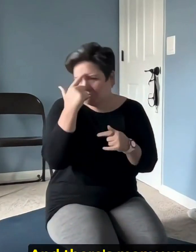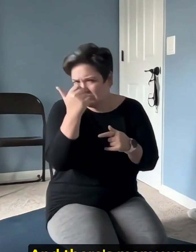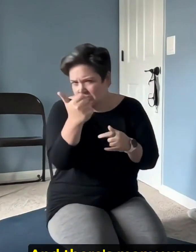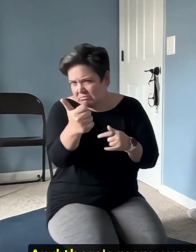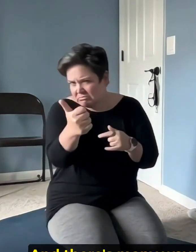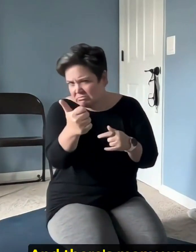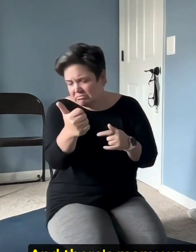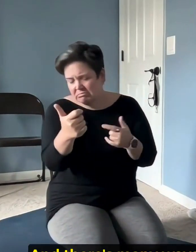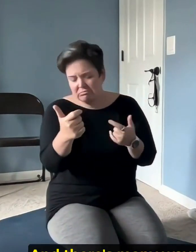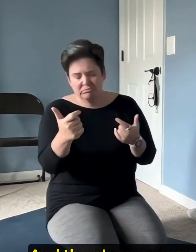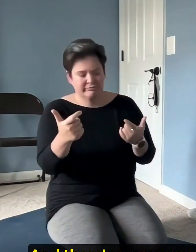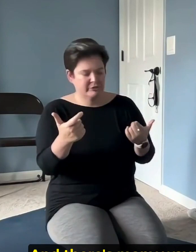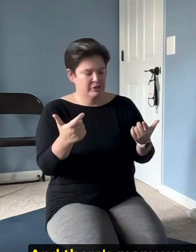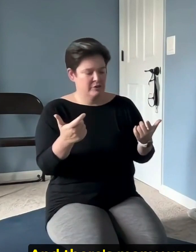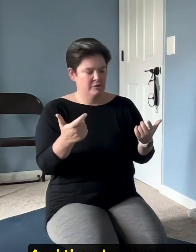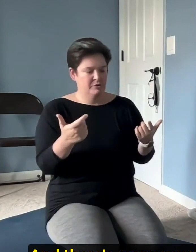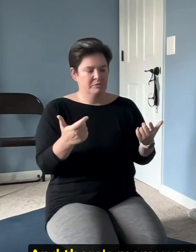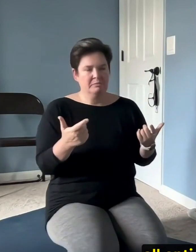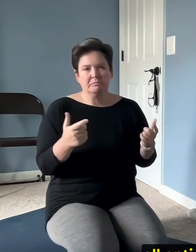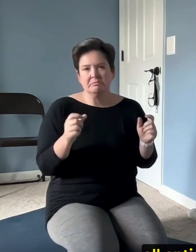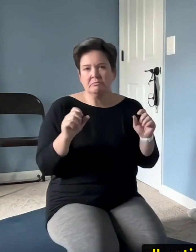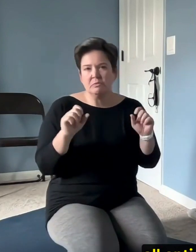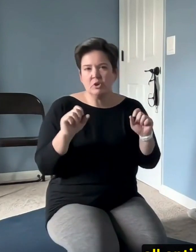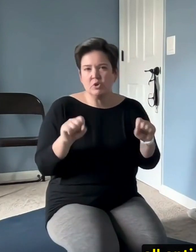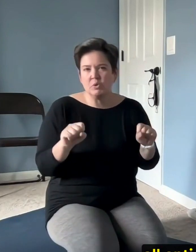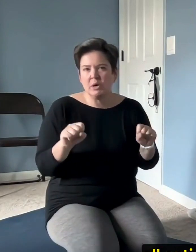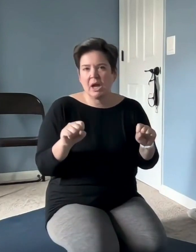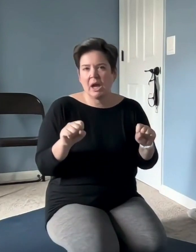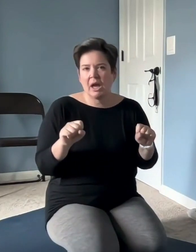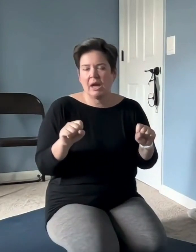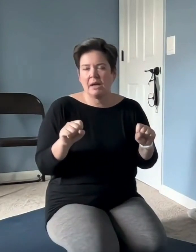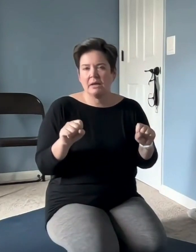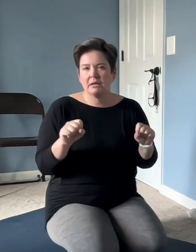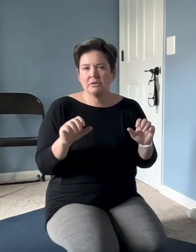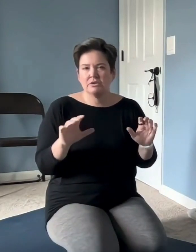many ways that you can move, all optional.